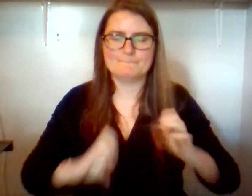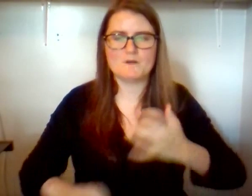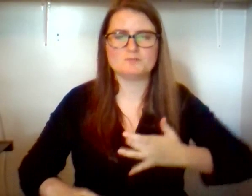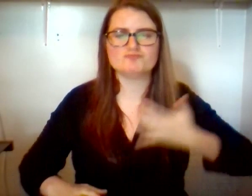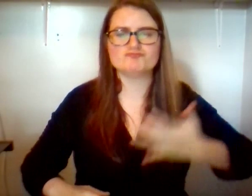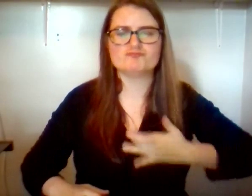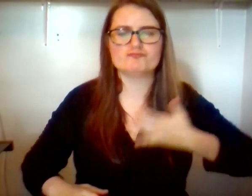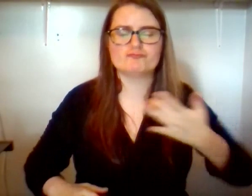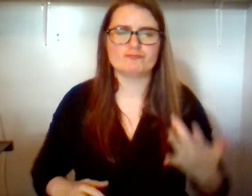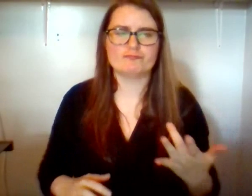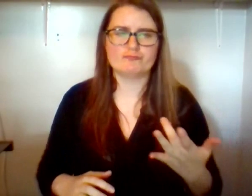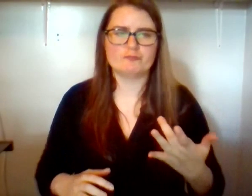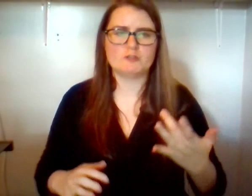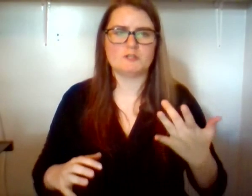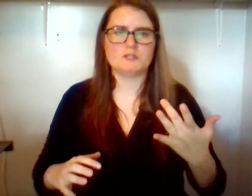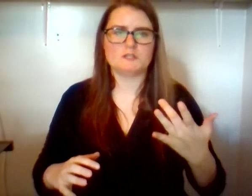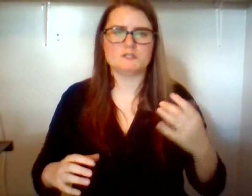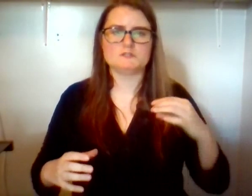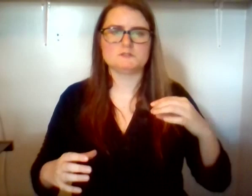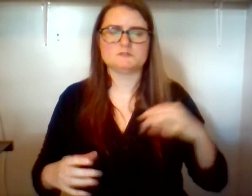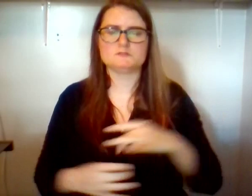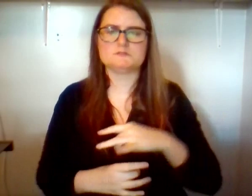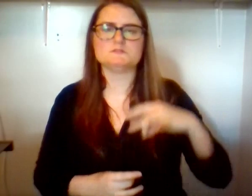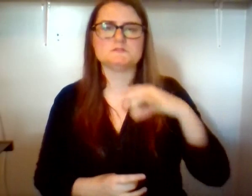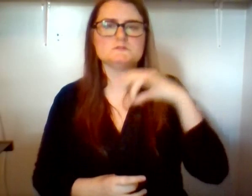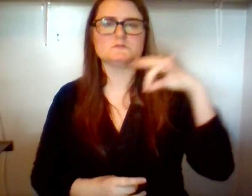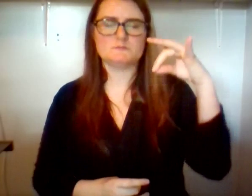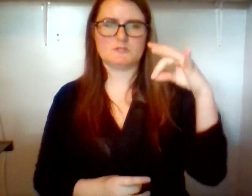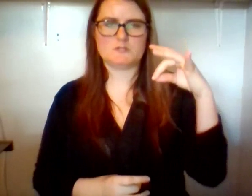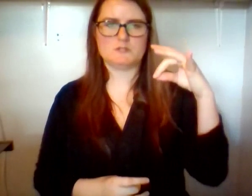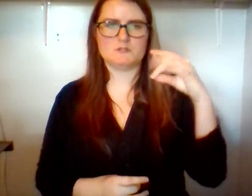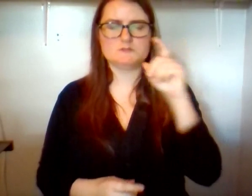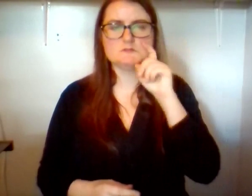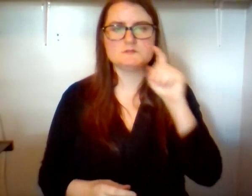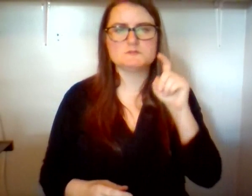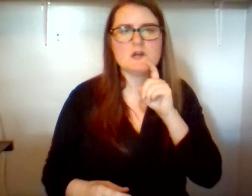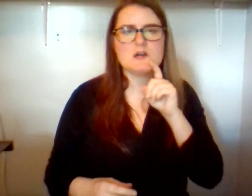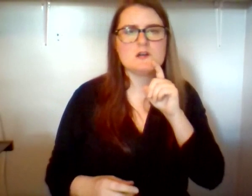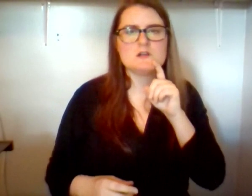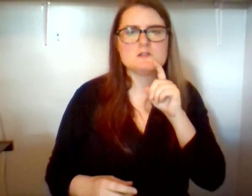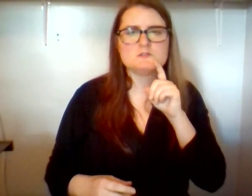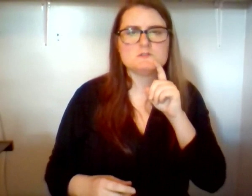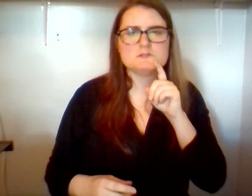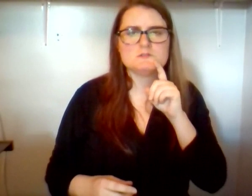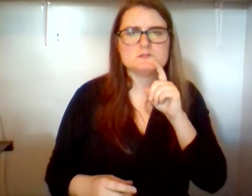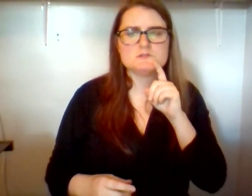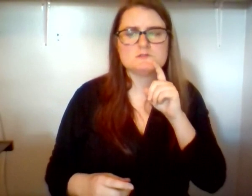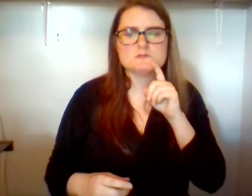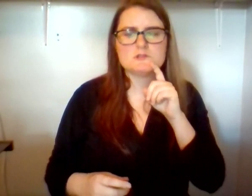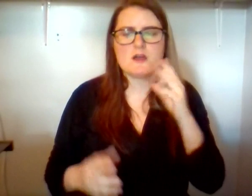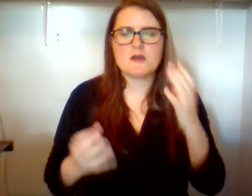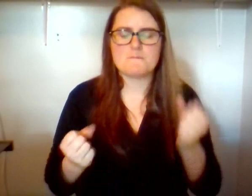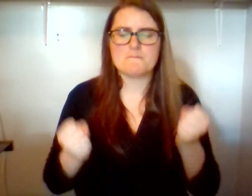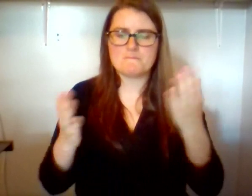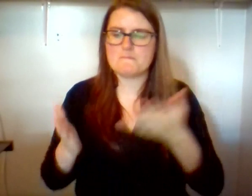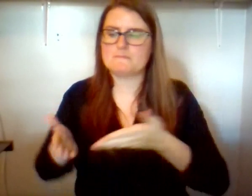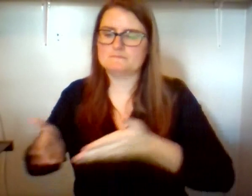has roots and branches penetrating in all of our being, and it affects all of our being.